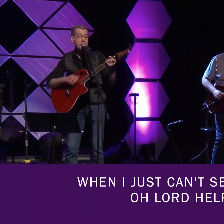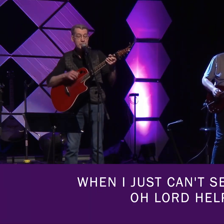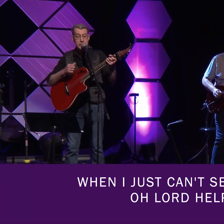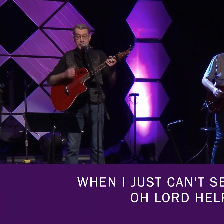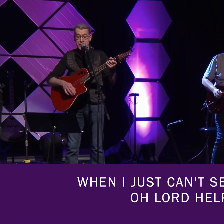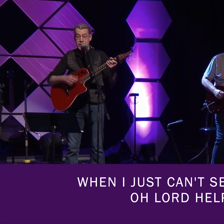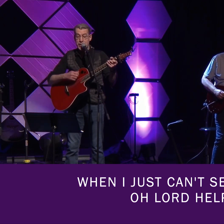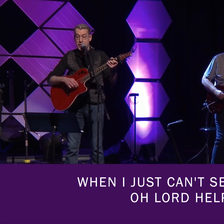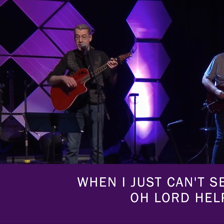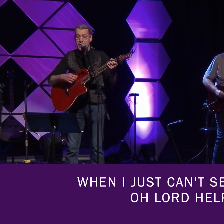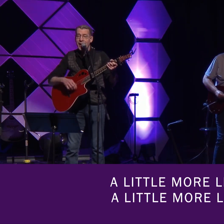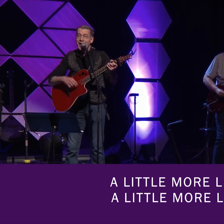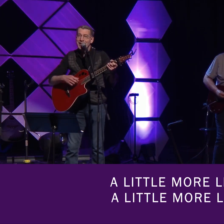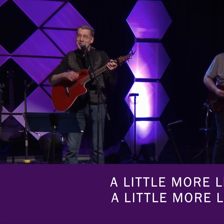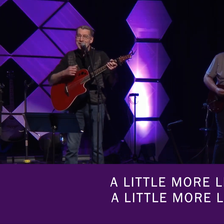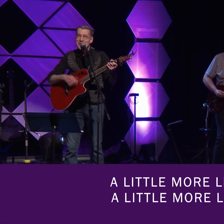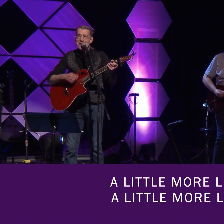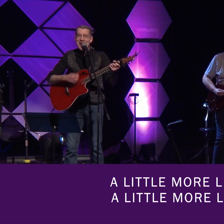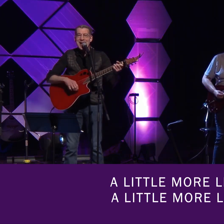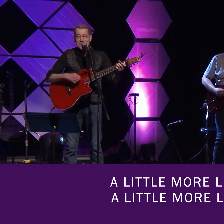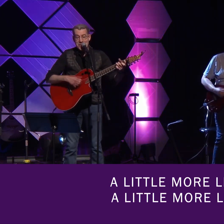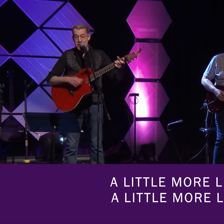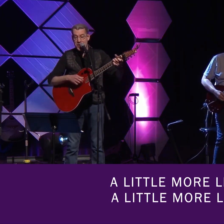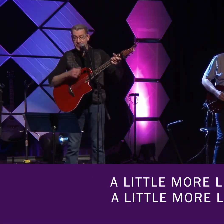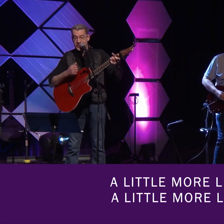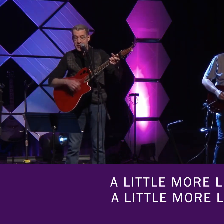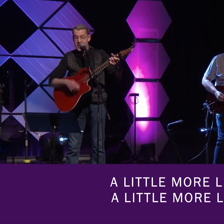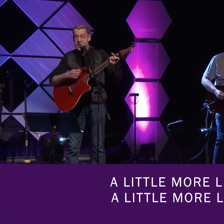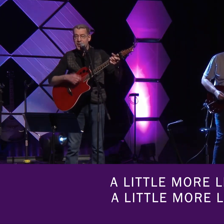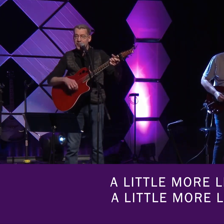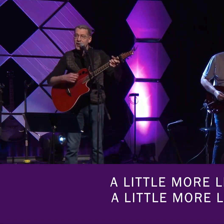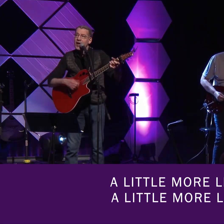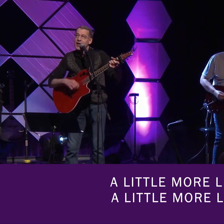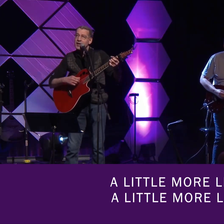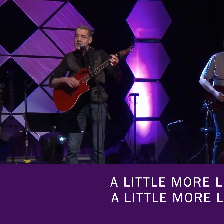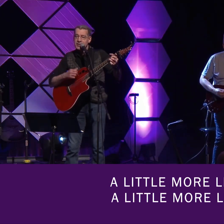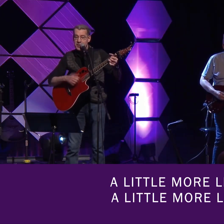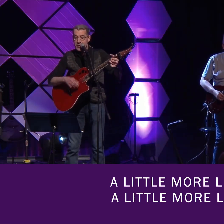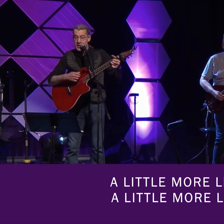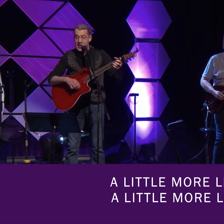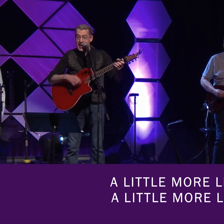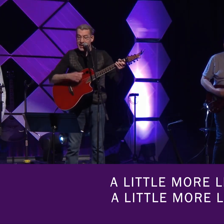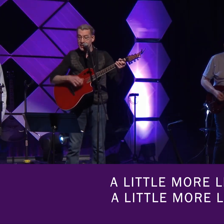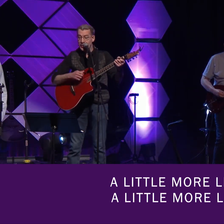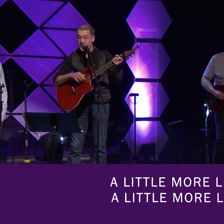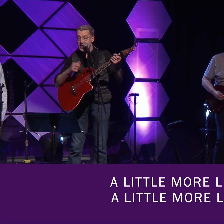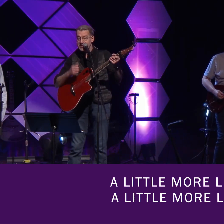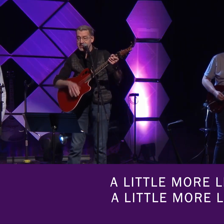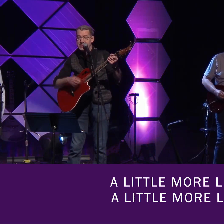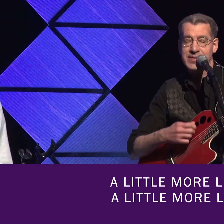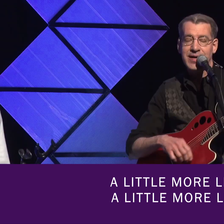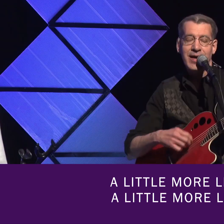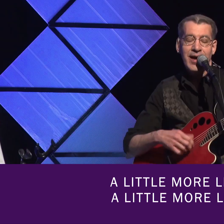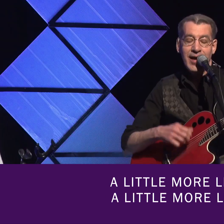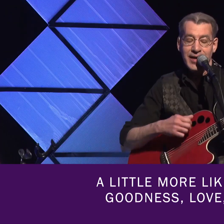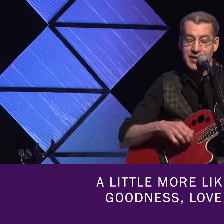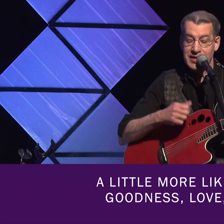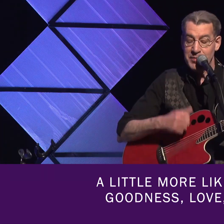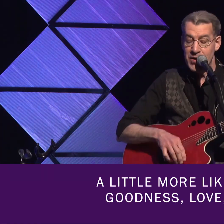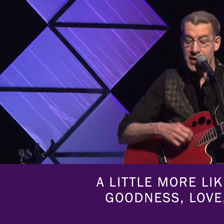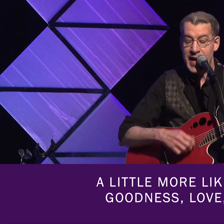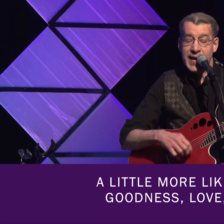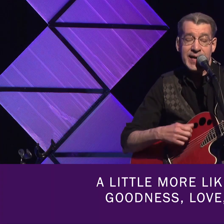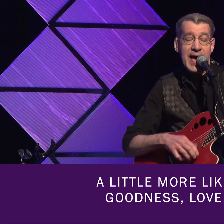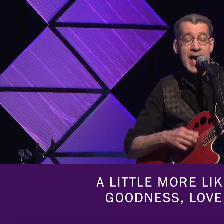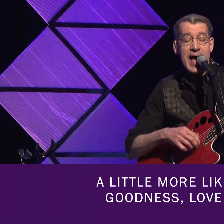Lord, help me be a little more like mercy, a little more like grace, a